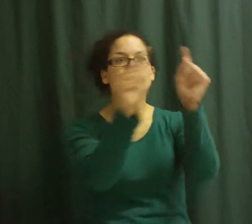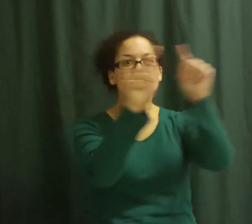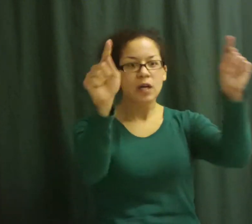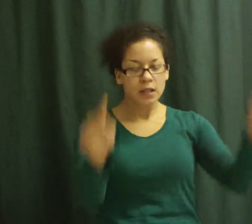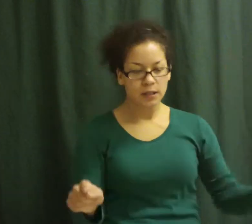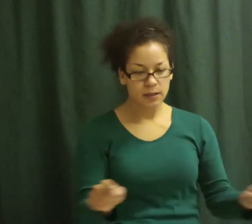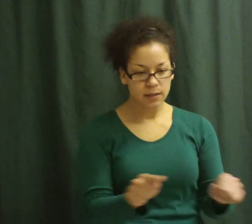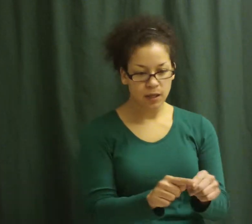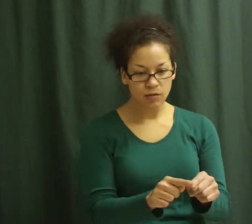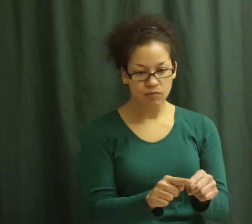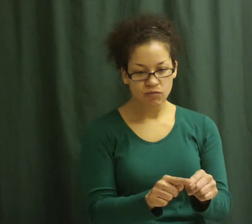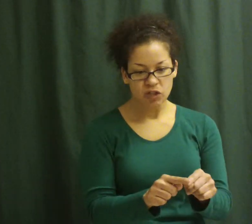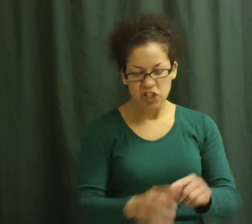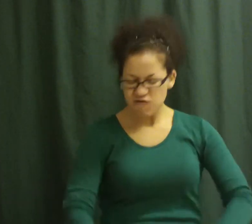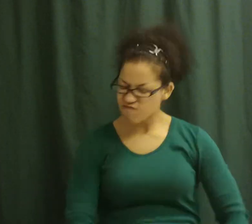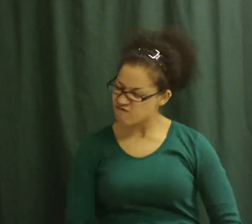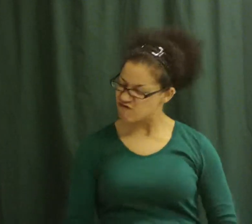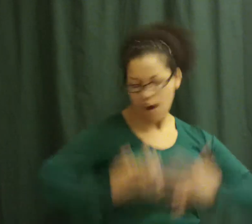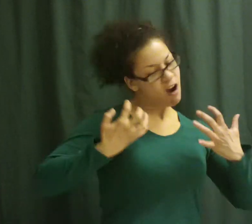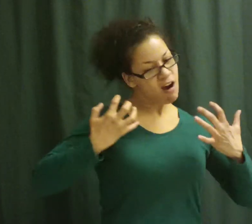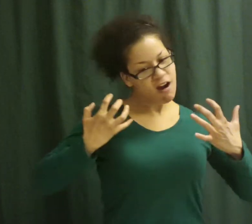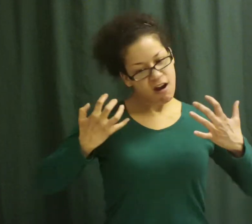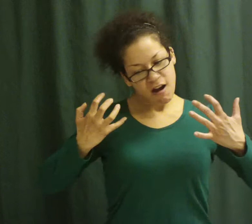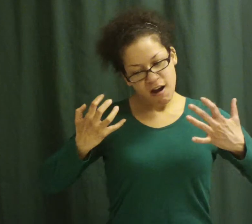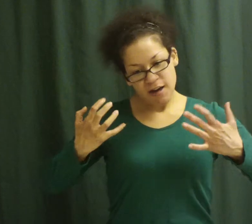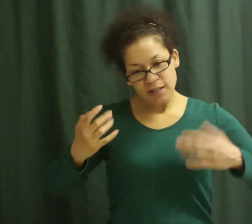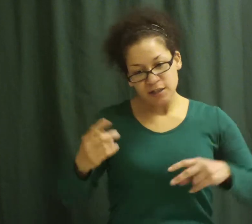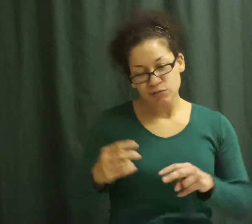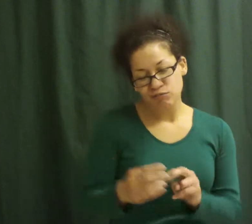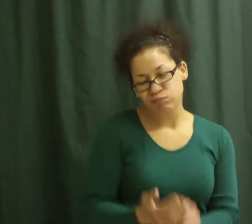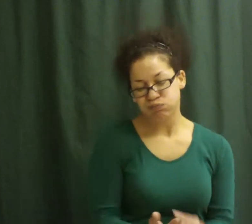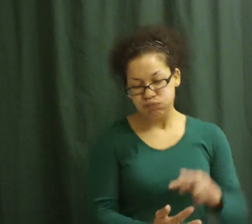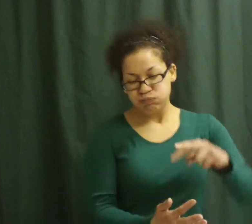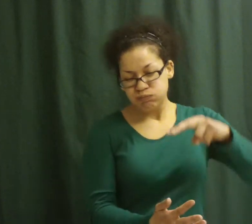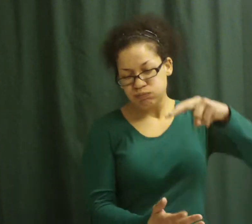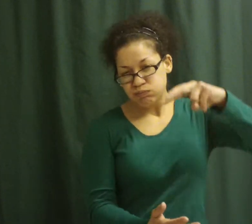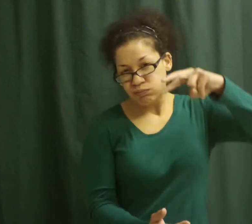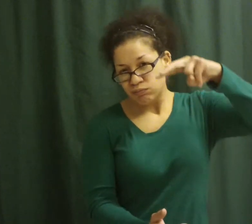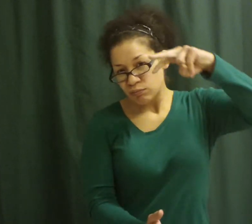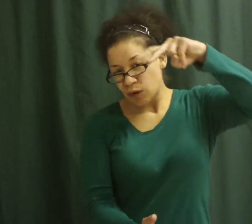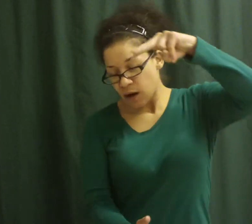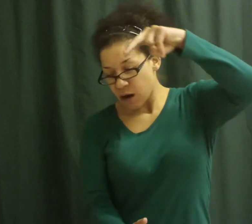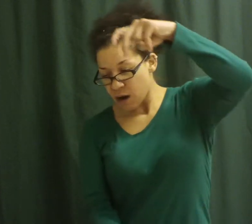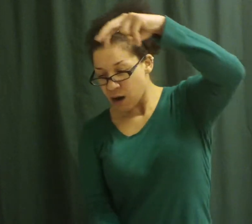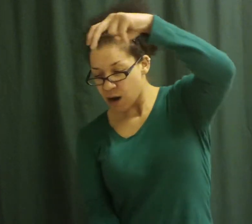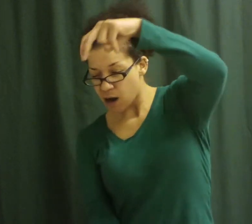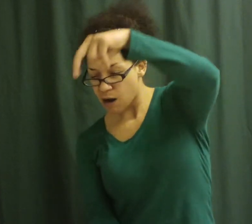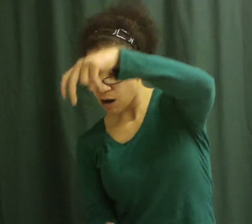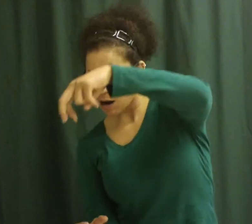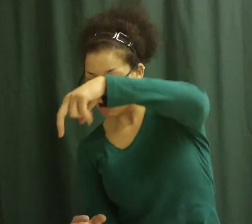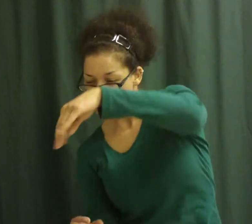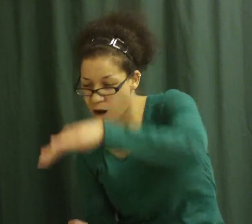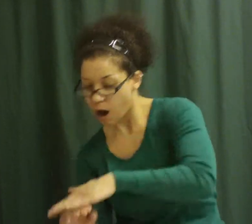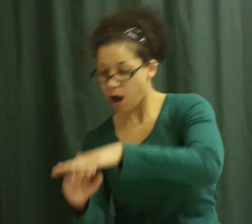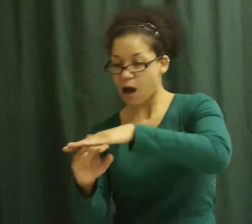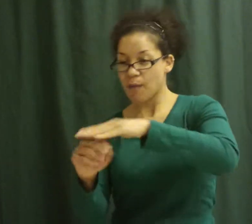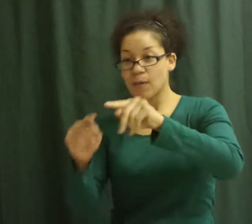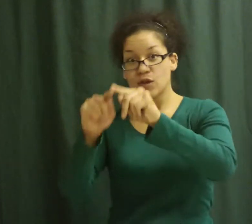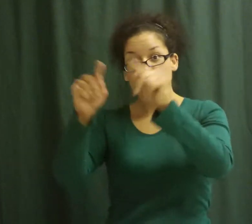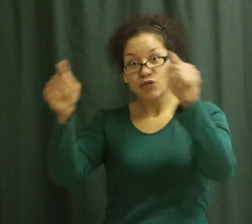the air and came down right on top of the circles. Oh,